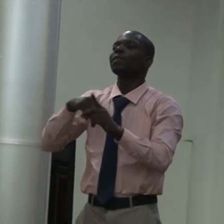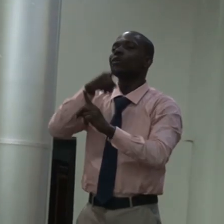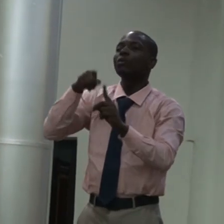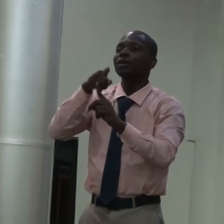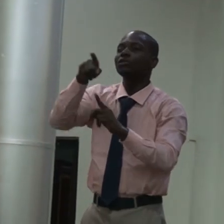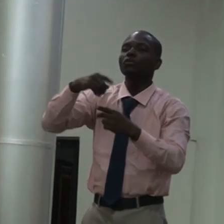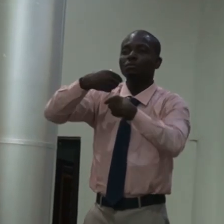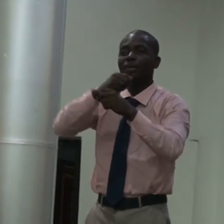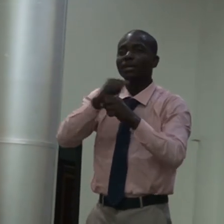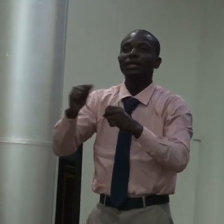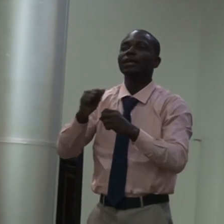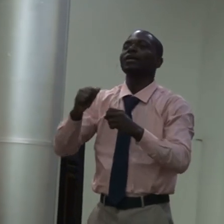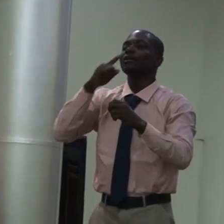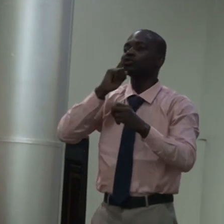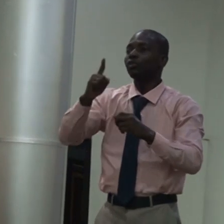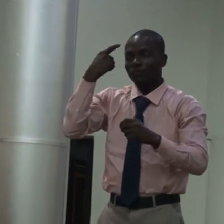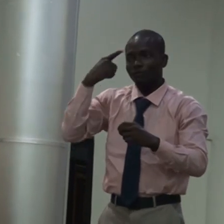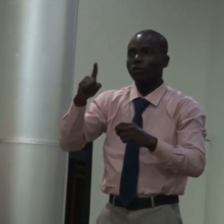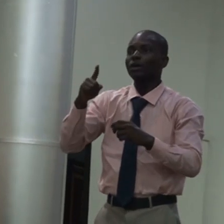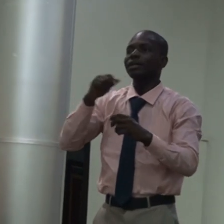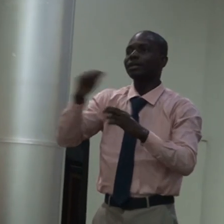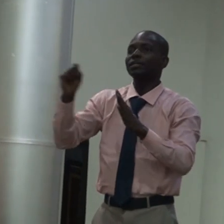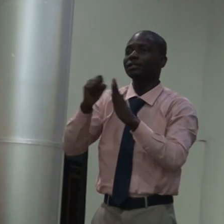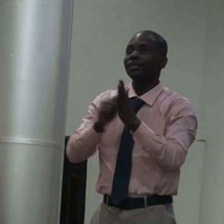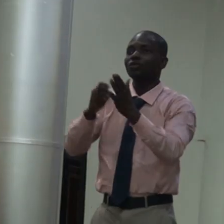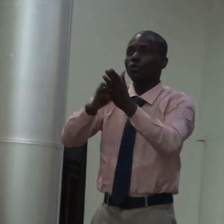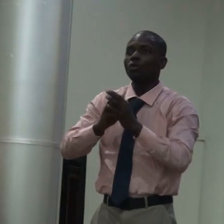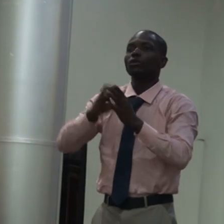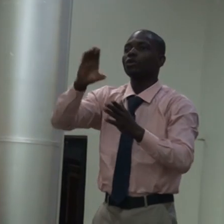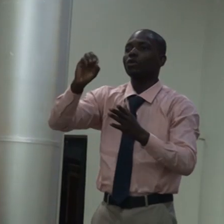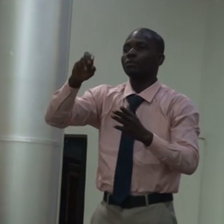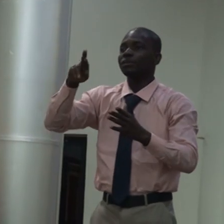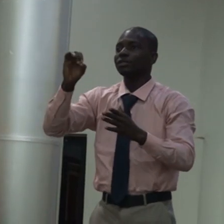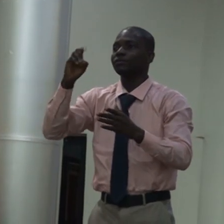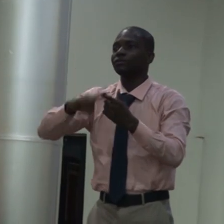when you make a guarantee for somebody or a state-owned corporation to take a loan,